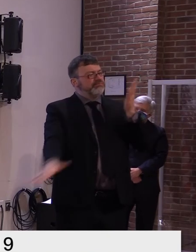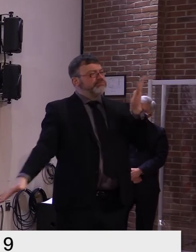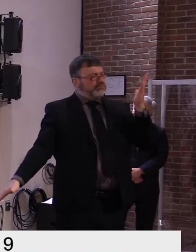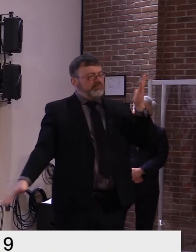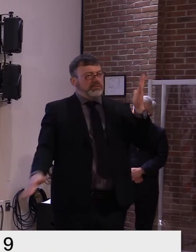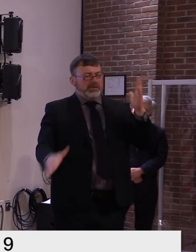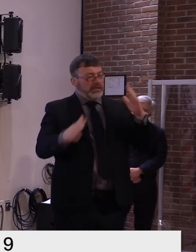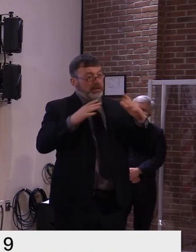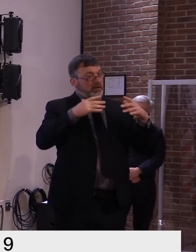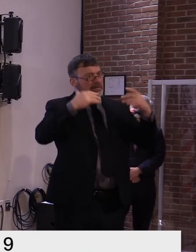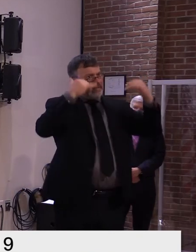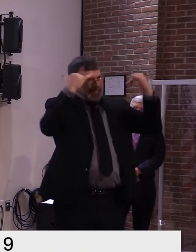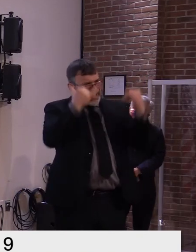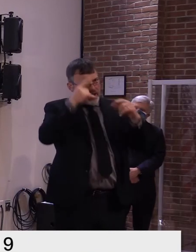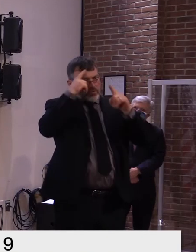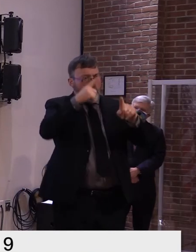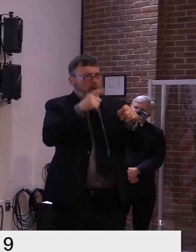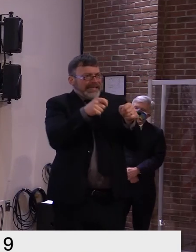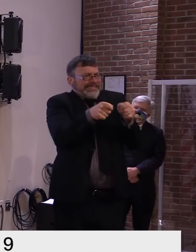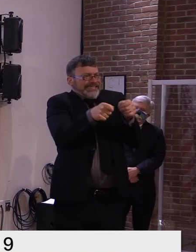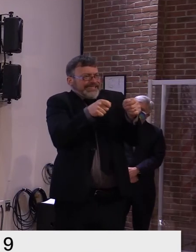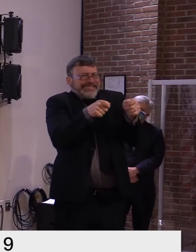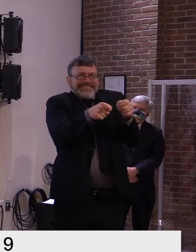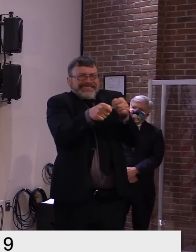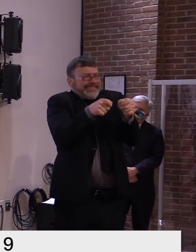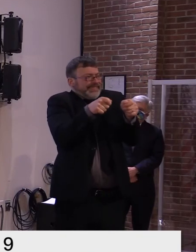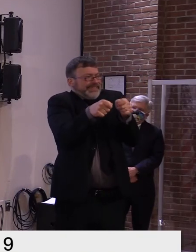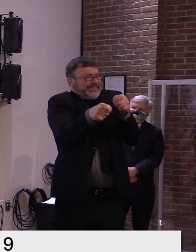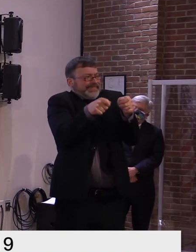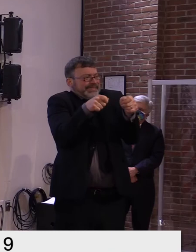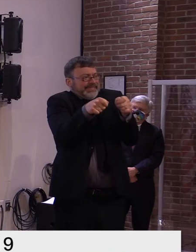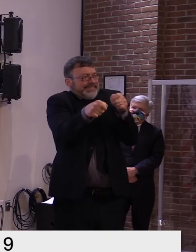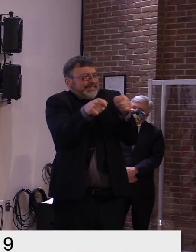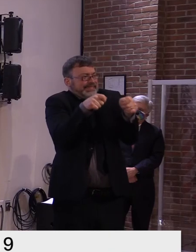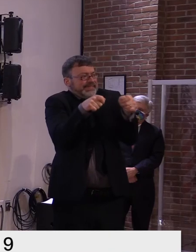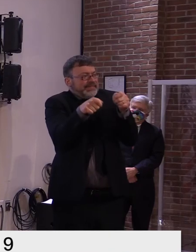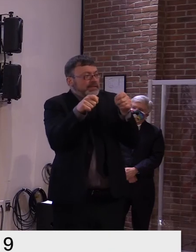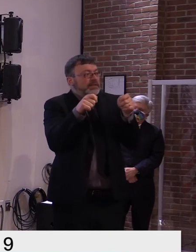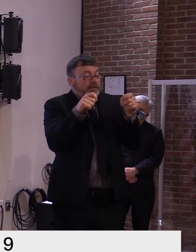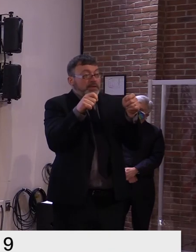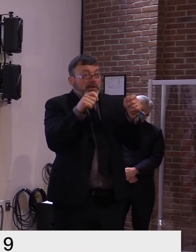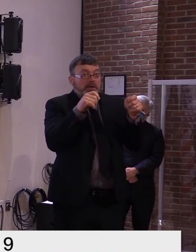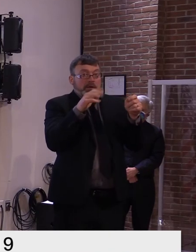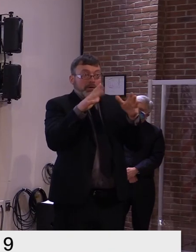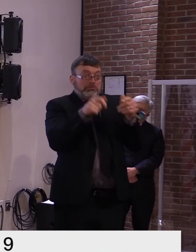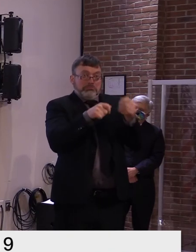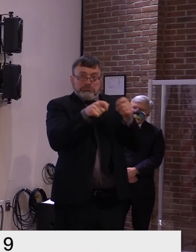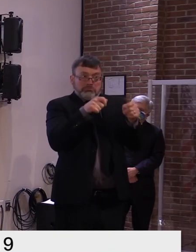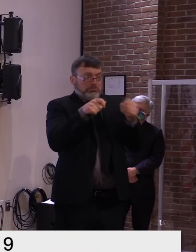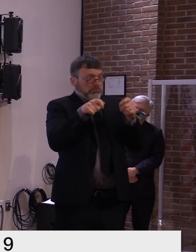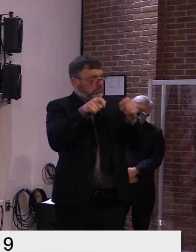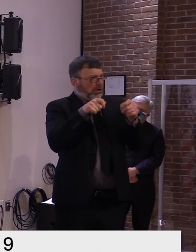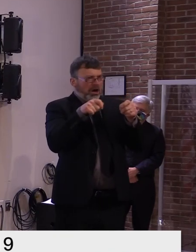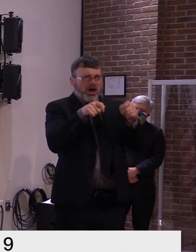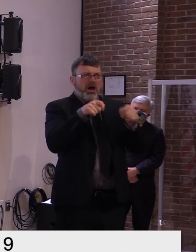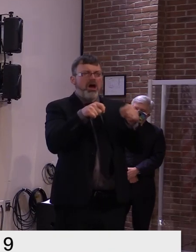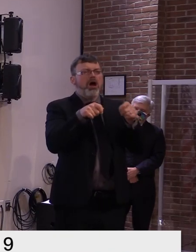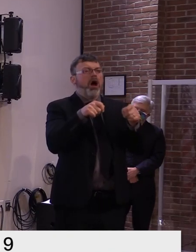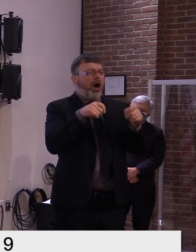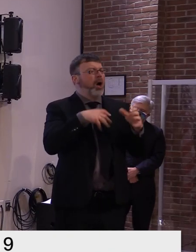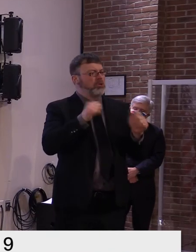that could be relaxed in a much more improved health environment.